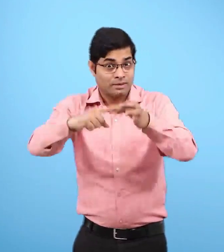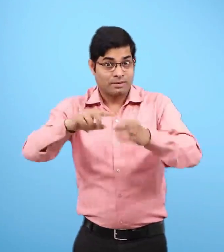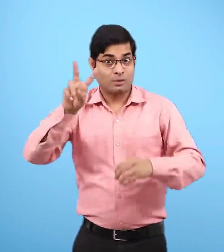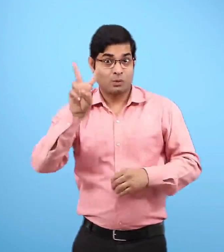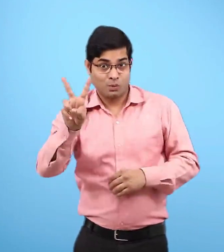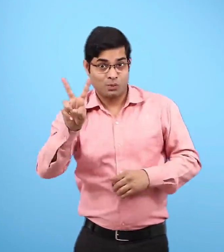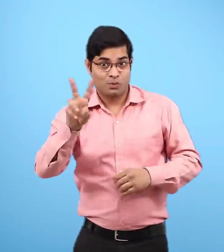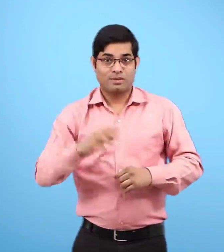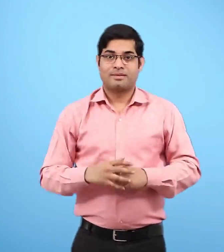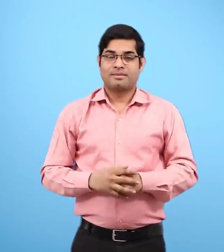Question 2.